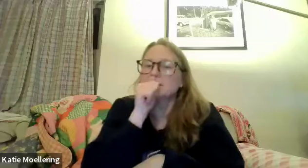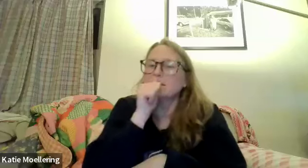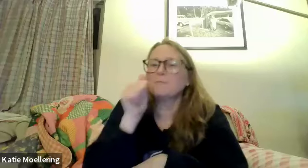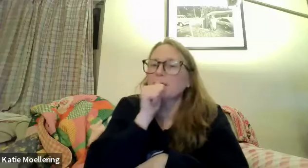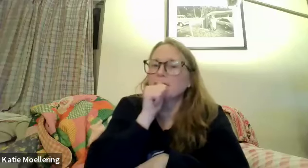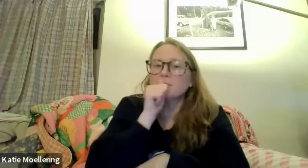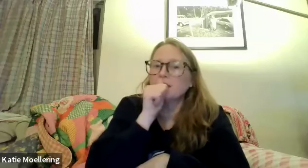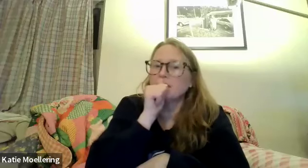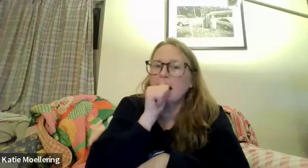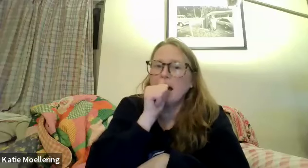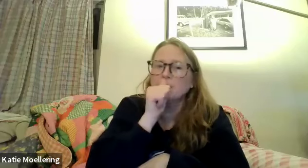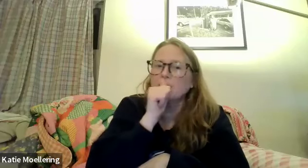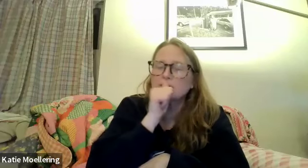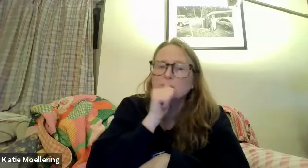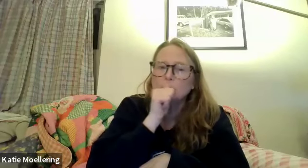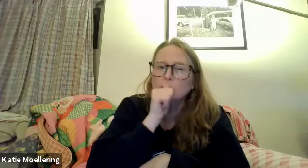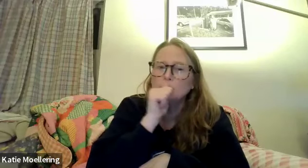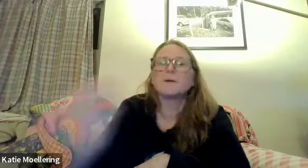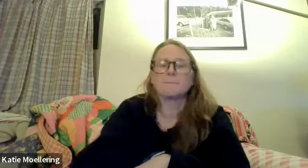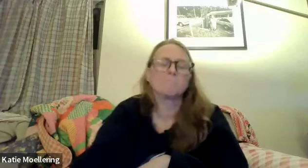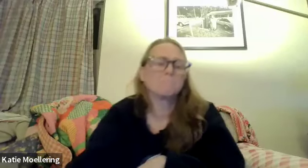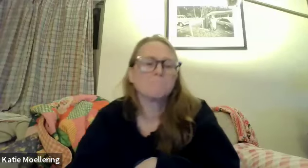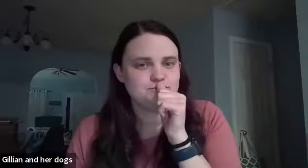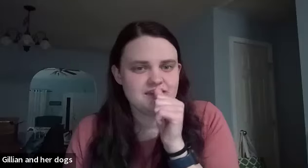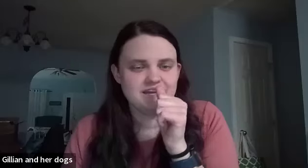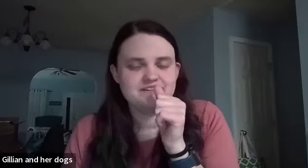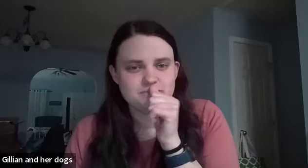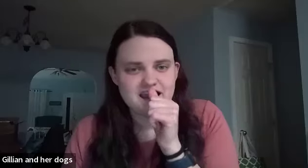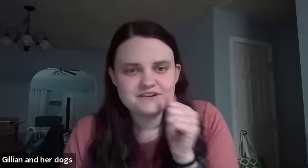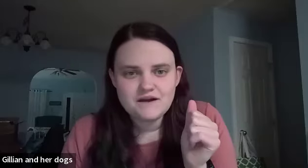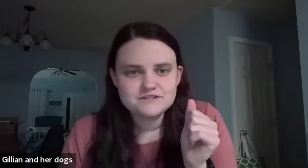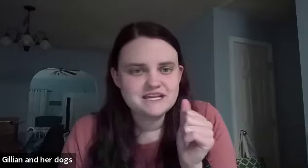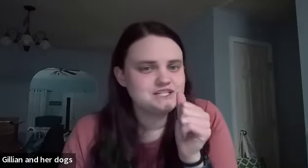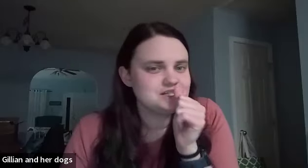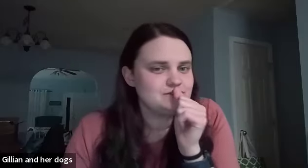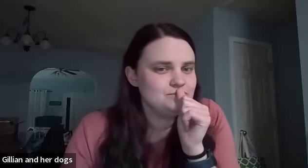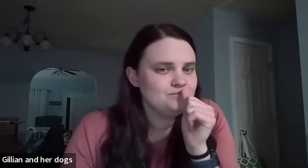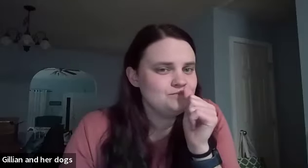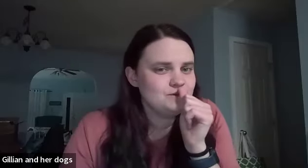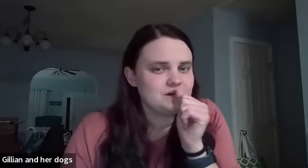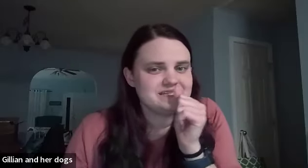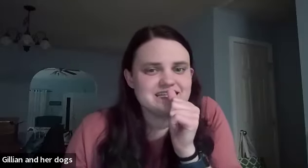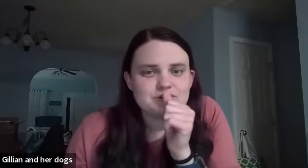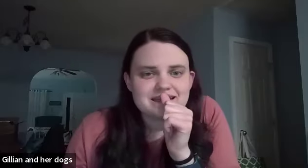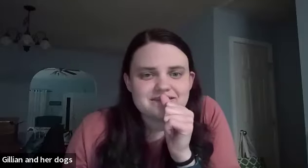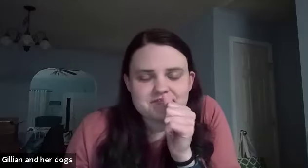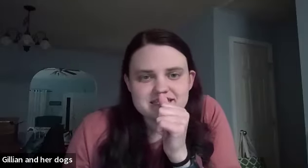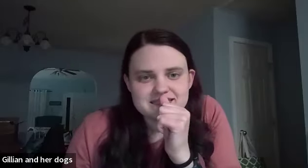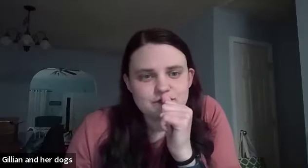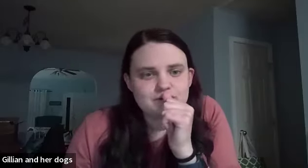same private eye, private school. Yes. Okay. Yes, private. If it's a private conversation, you want to be secretive. If it's a